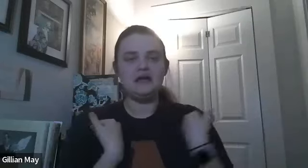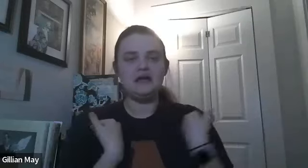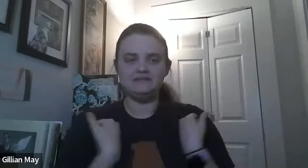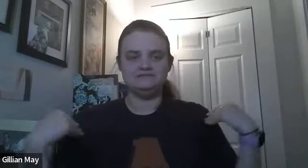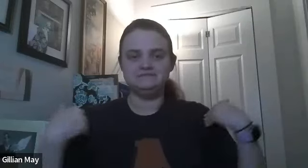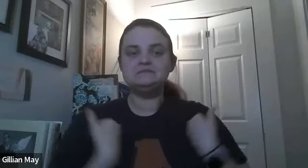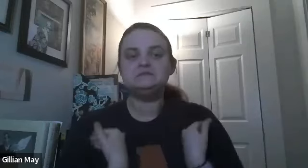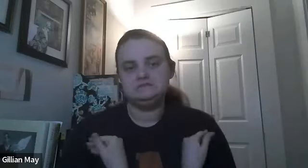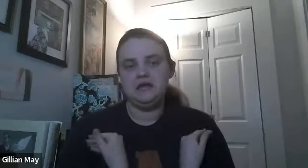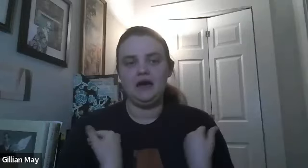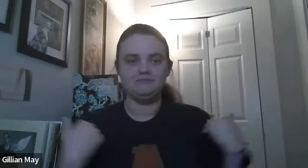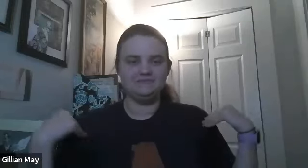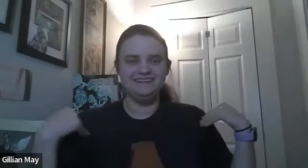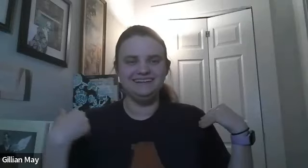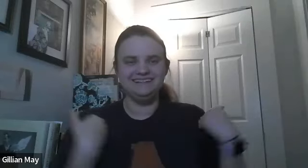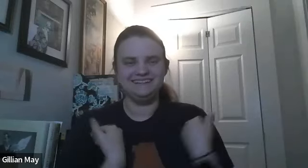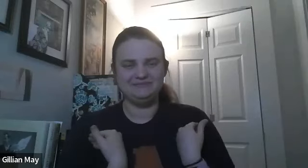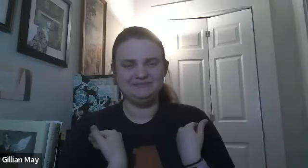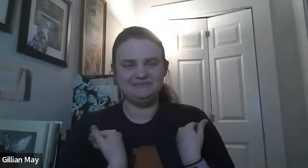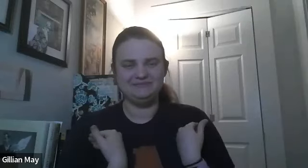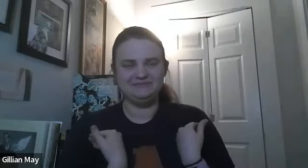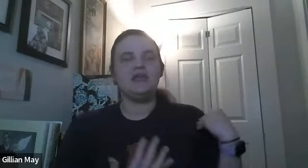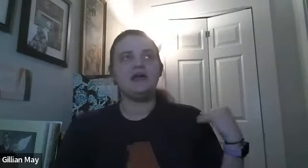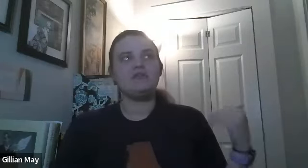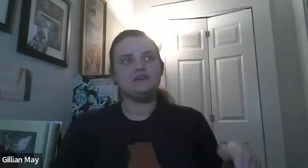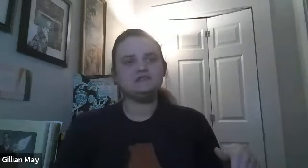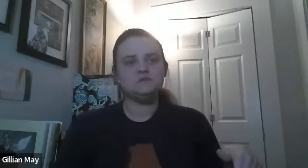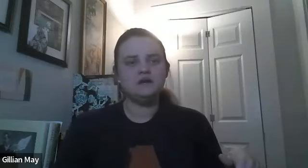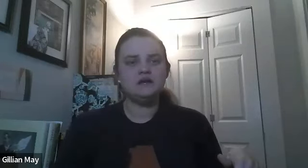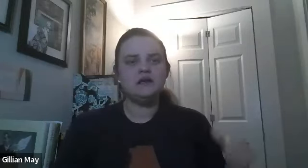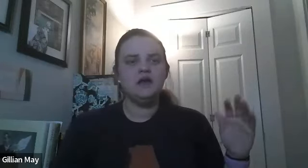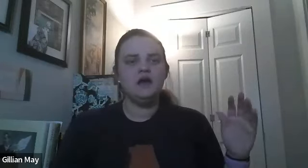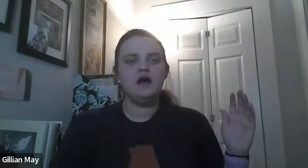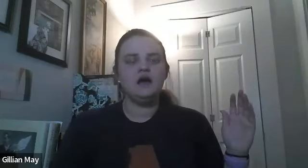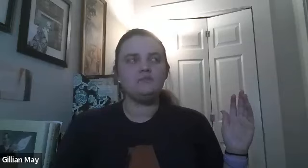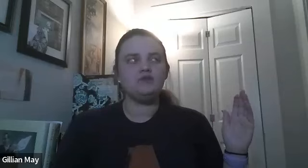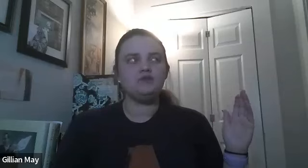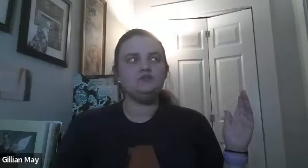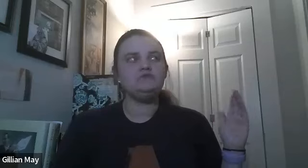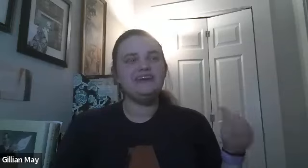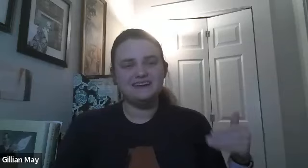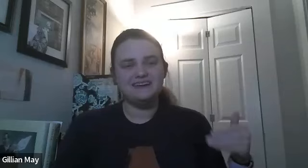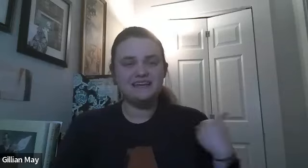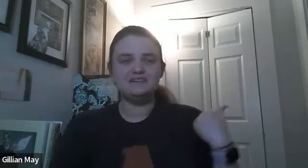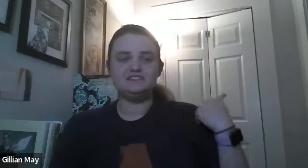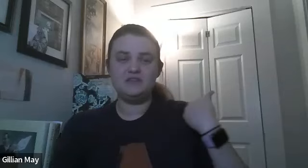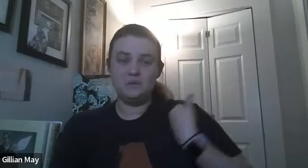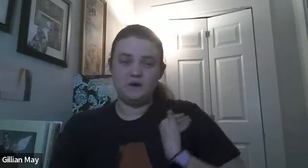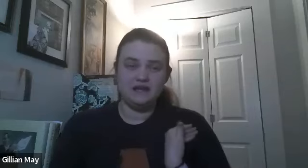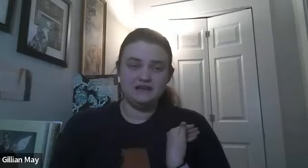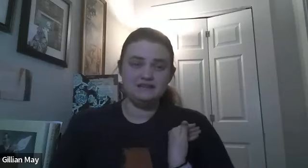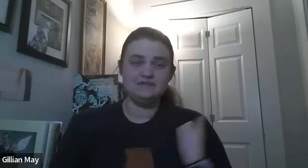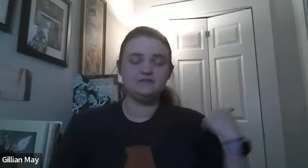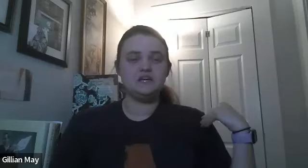like, yeah. Now, this one, you can't technically do that one hand for